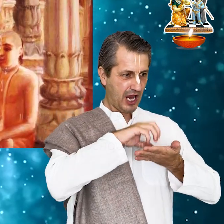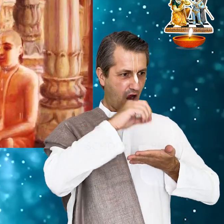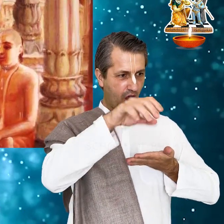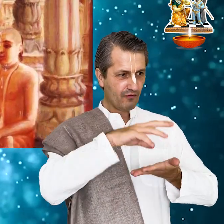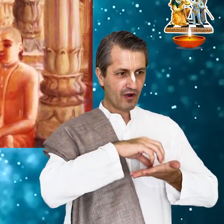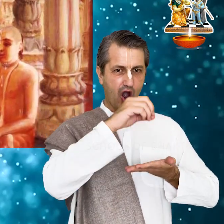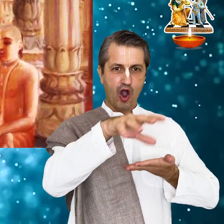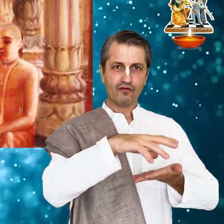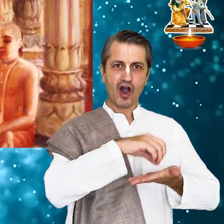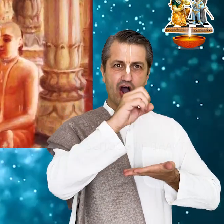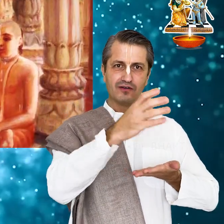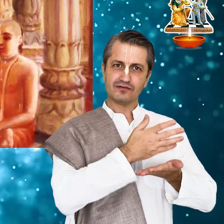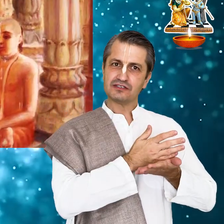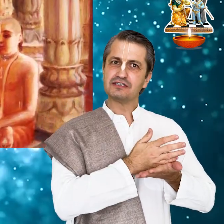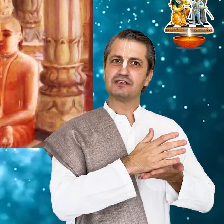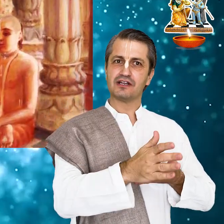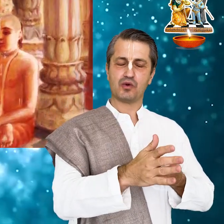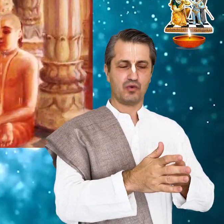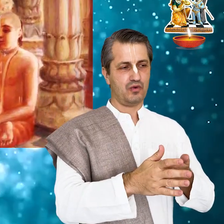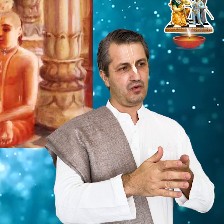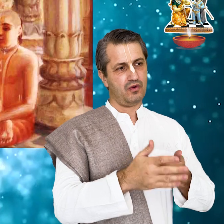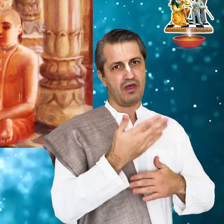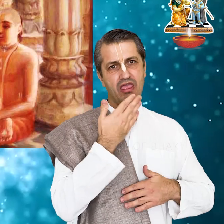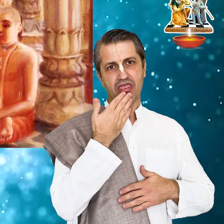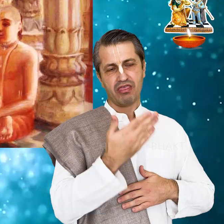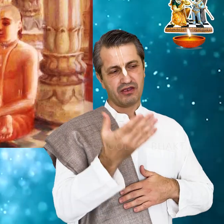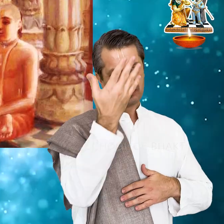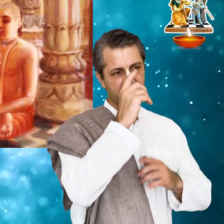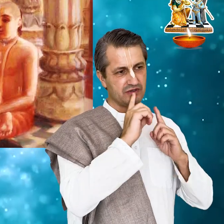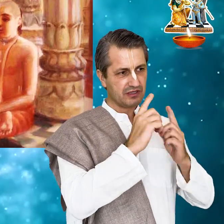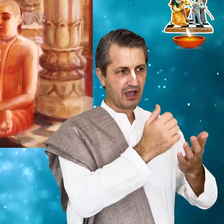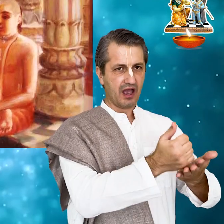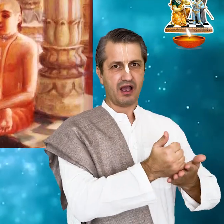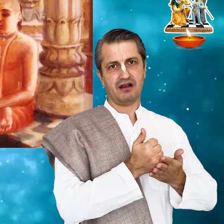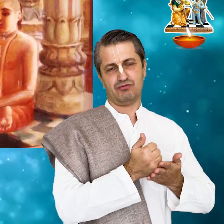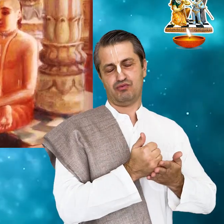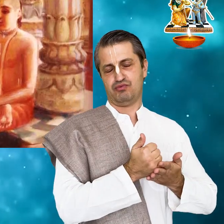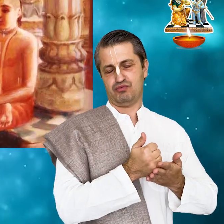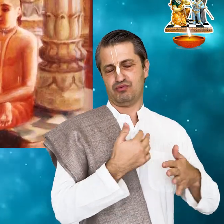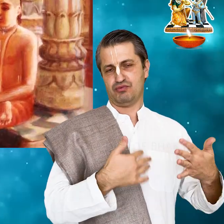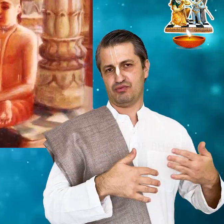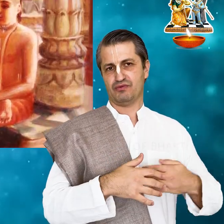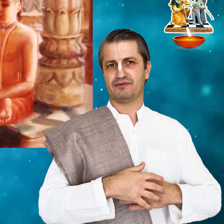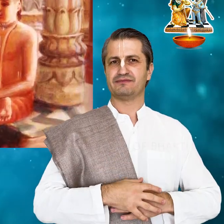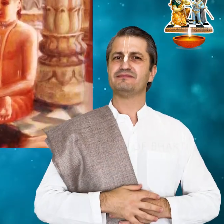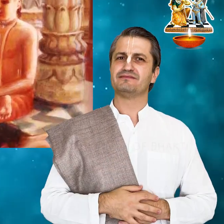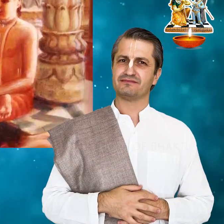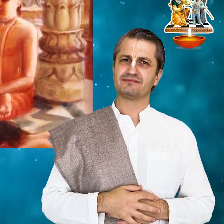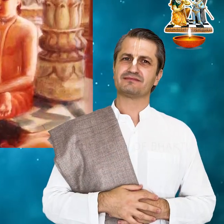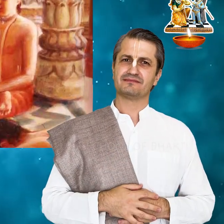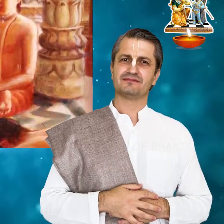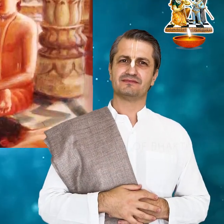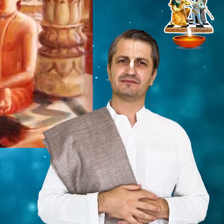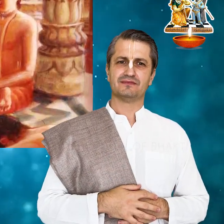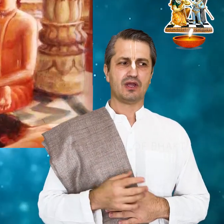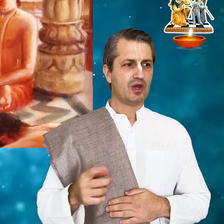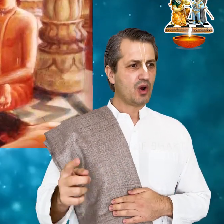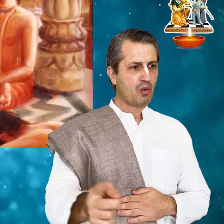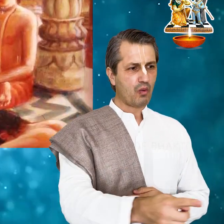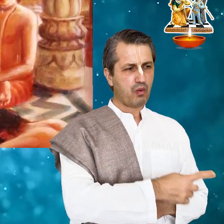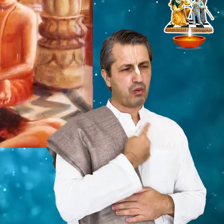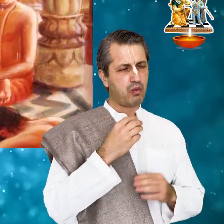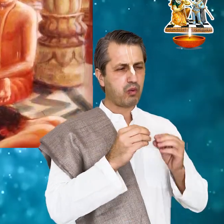and enthusiasm, we should bow down to our great Parampara, Srila Prabhupada, and our